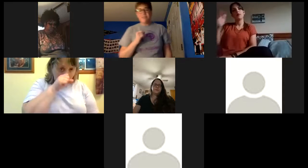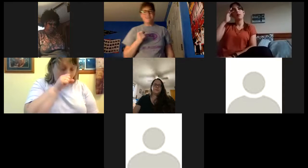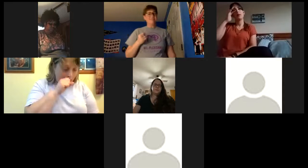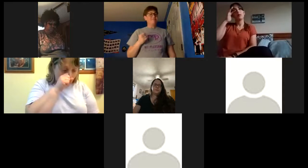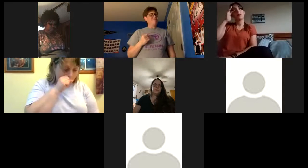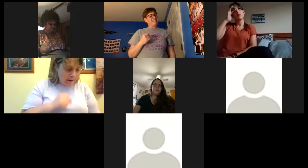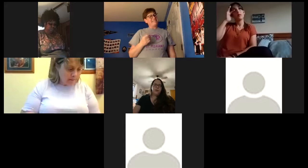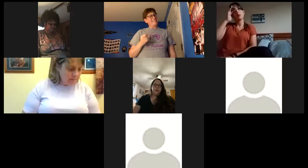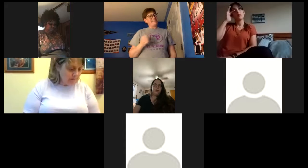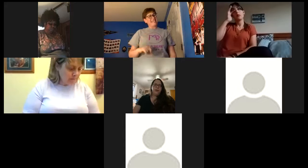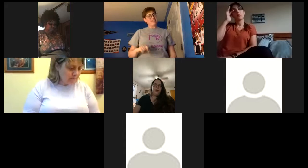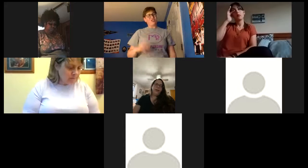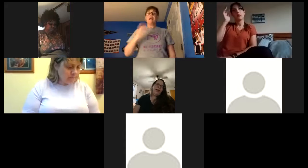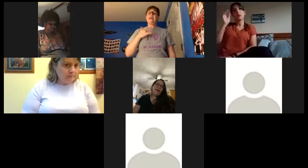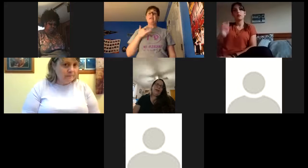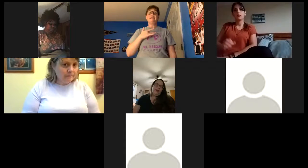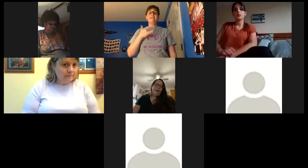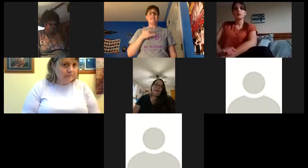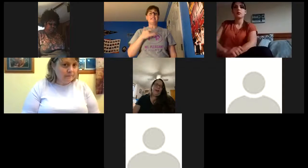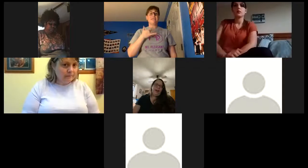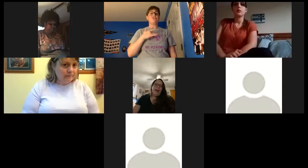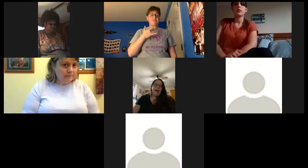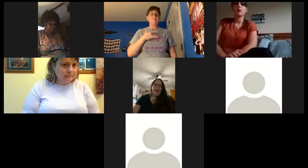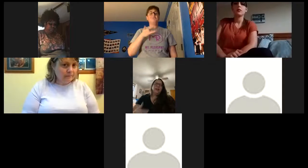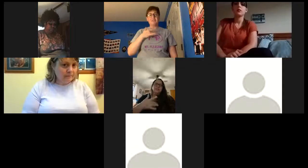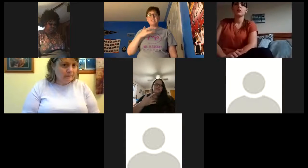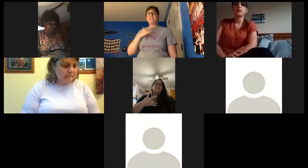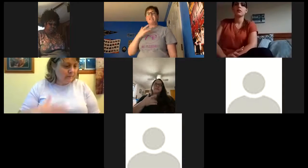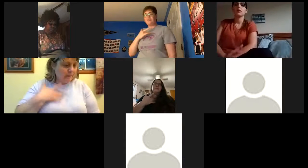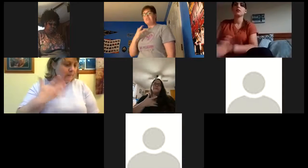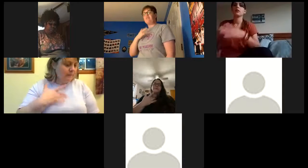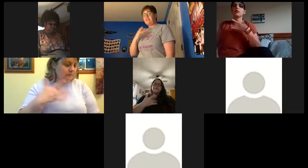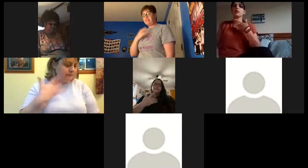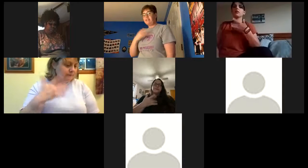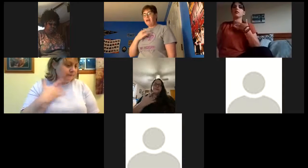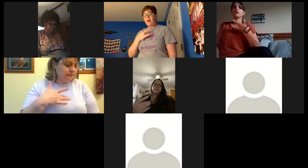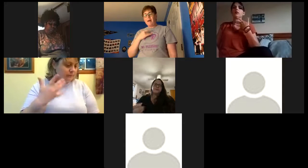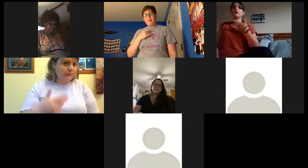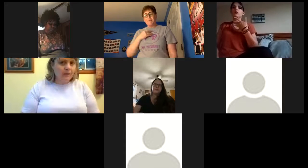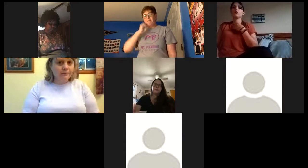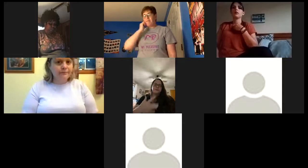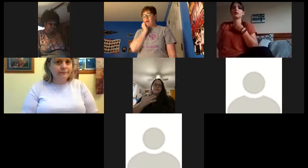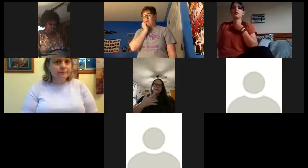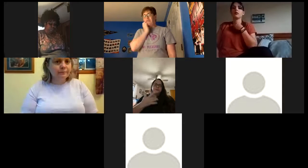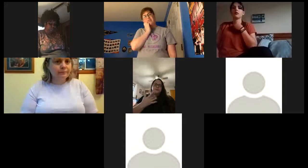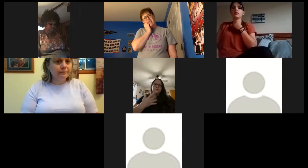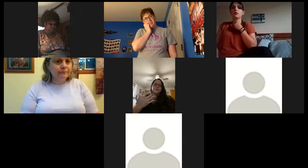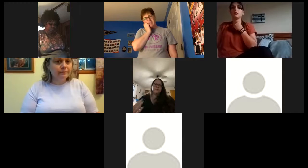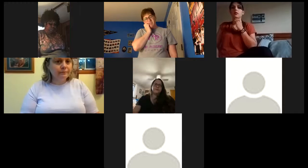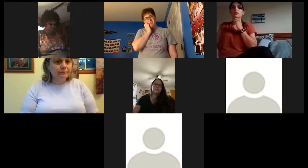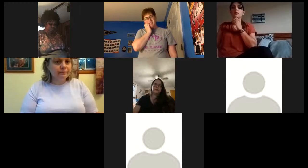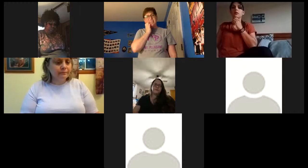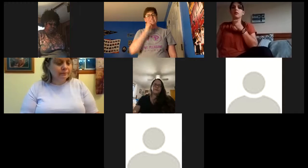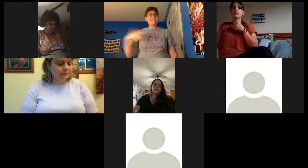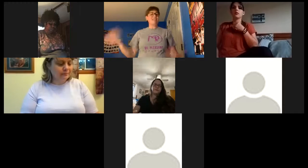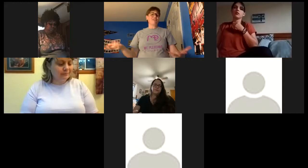motive and sensation. I can see sensation, you know, sensation, it's a feeling. But motive, I was like,